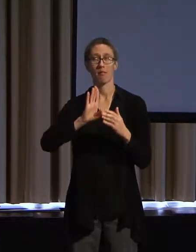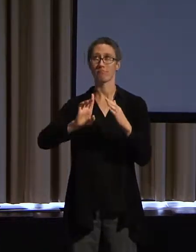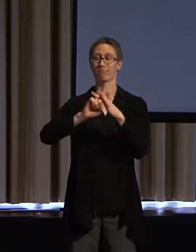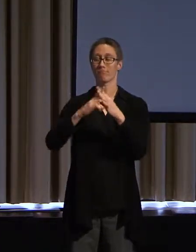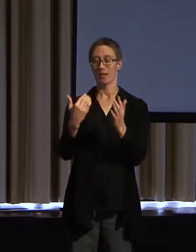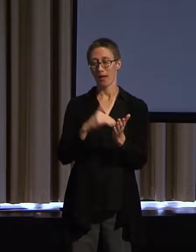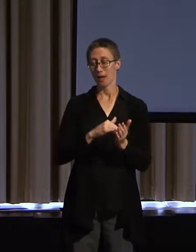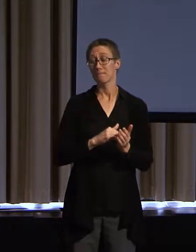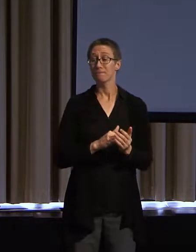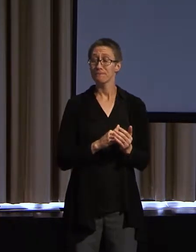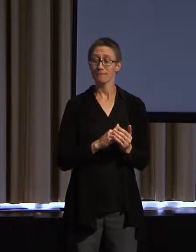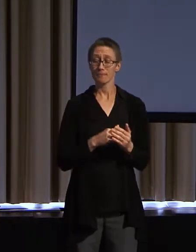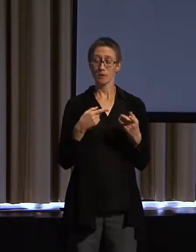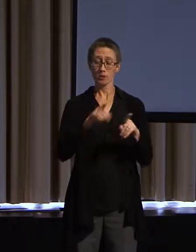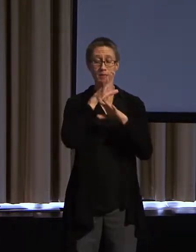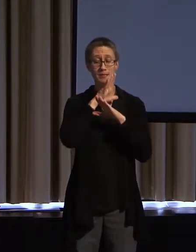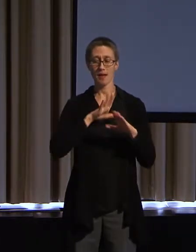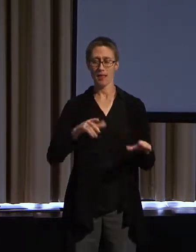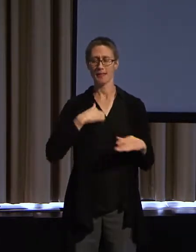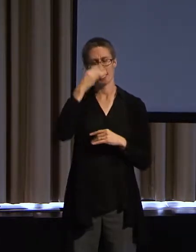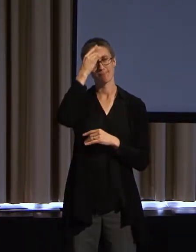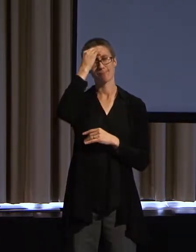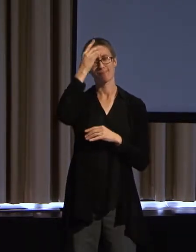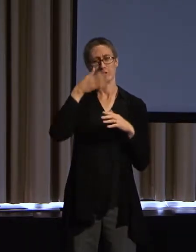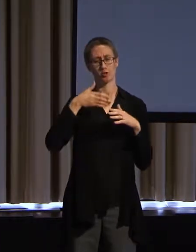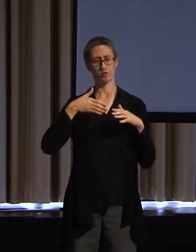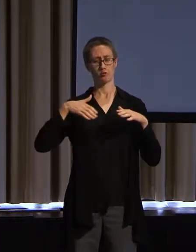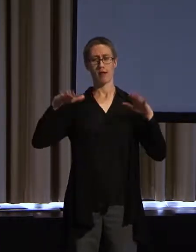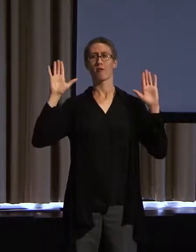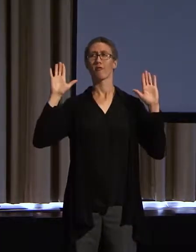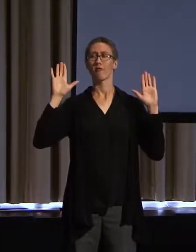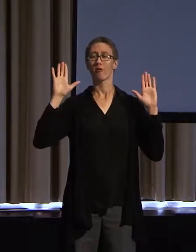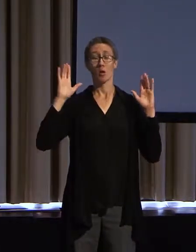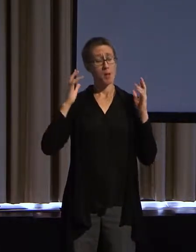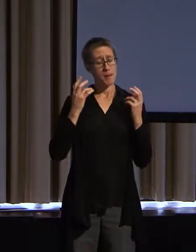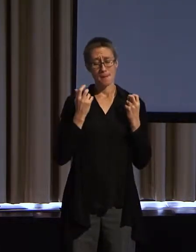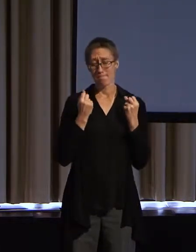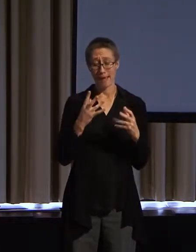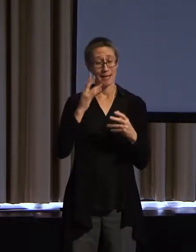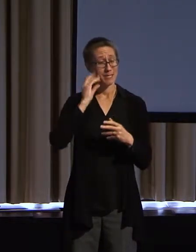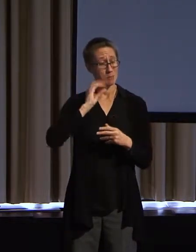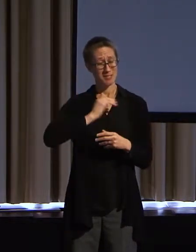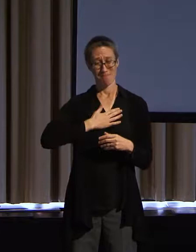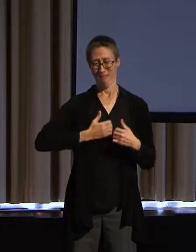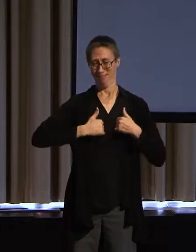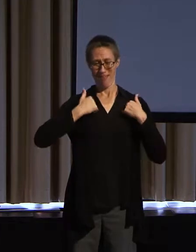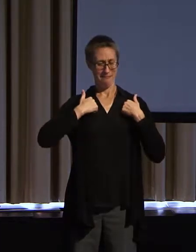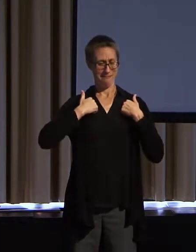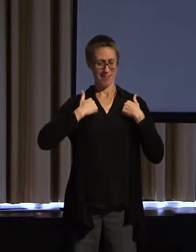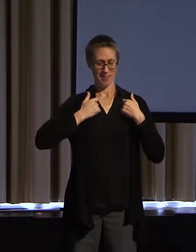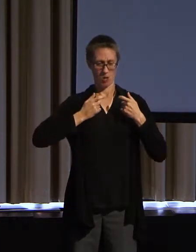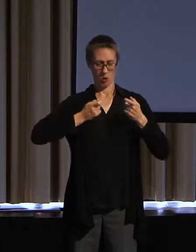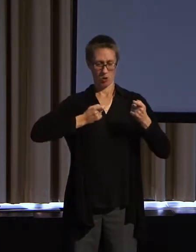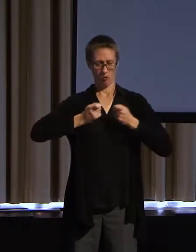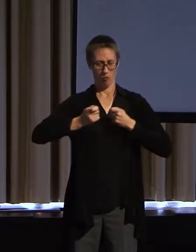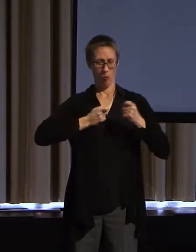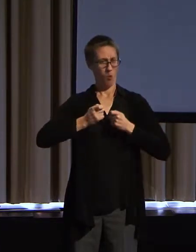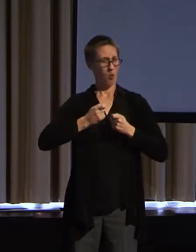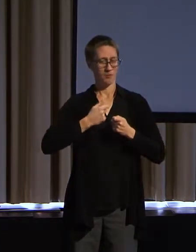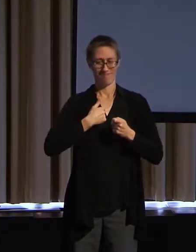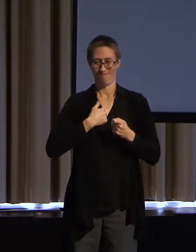contemplate surrender. There are so many experiences in my life where I have no control, and the only choice was to